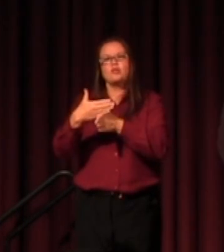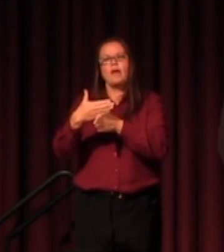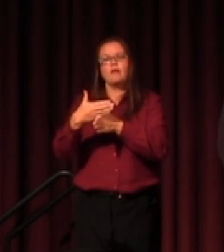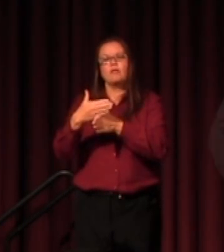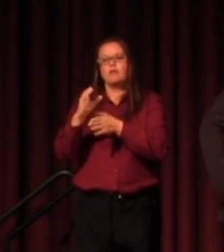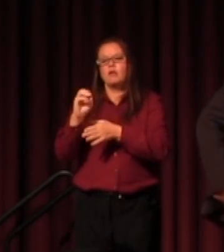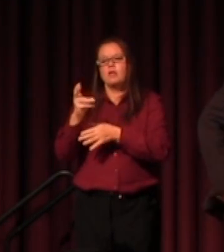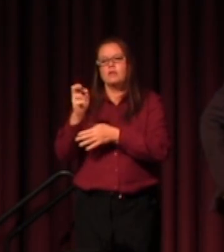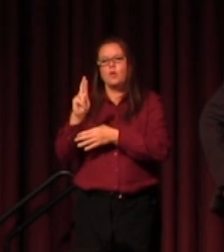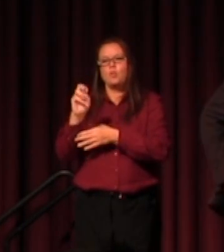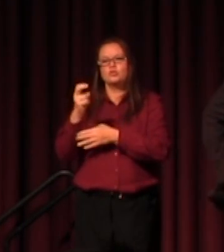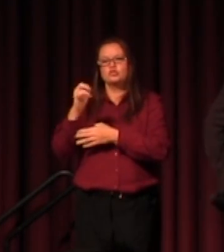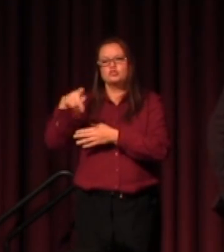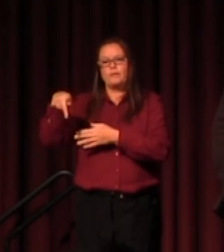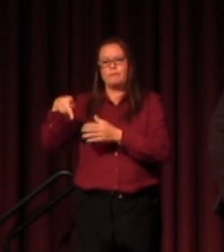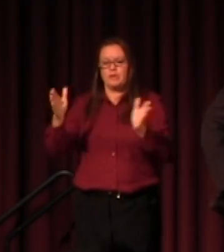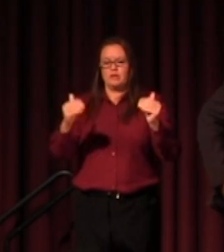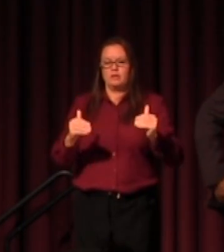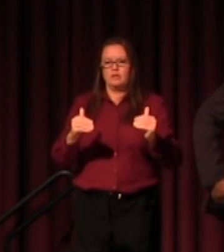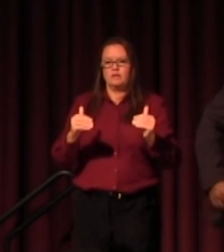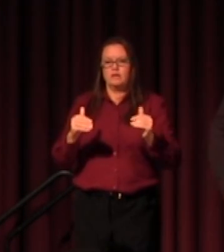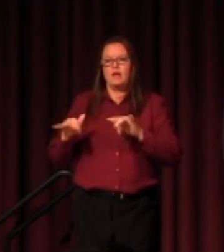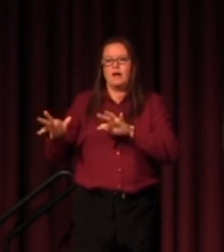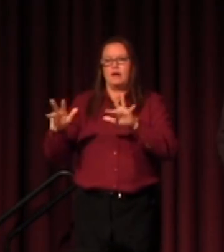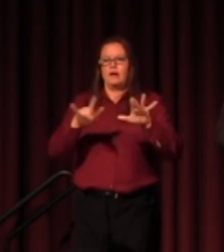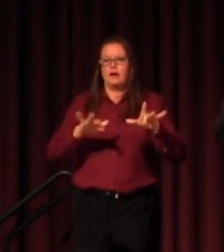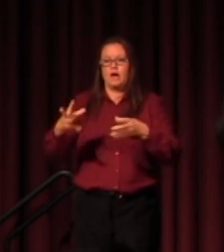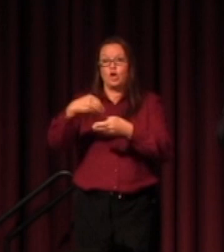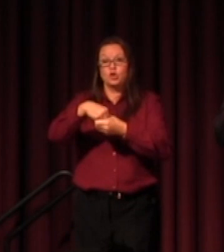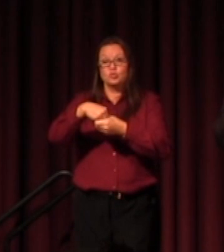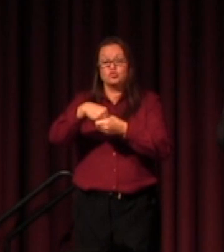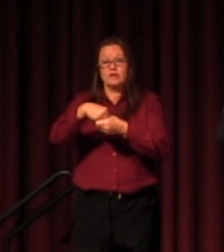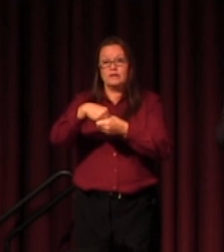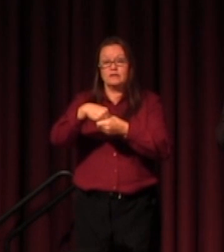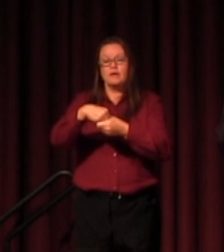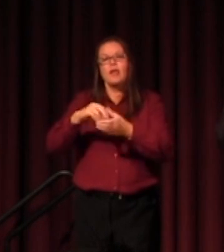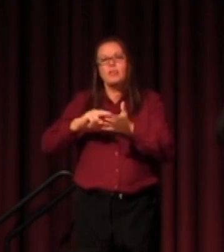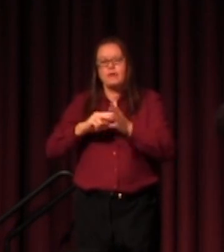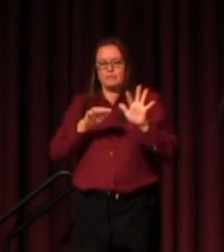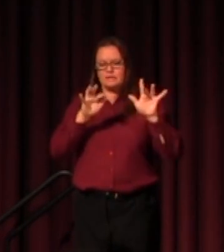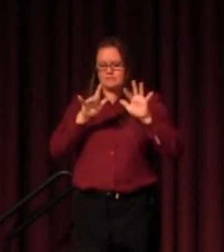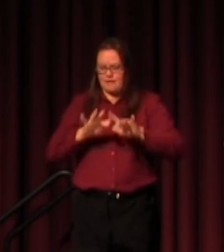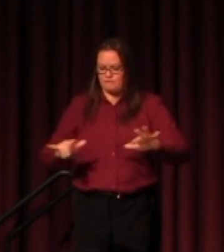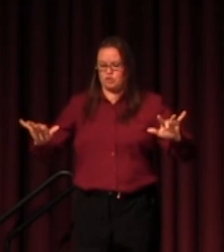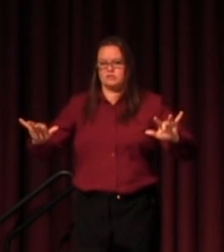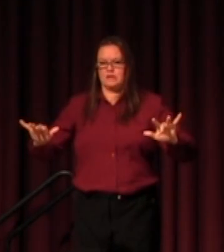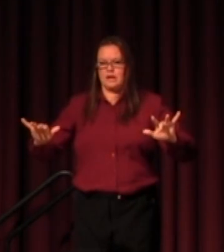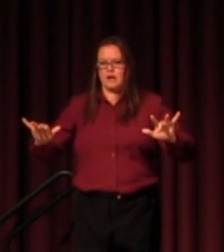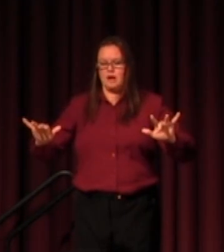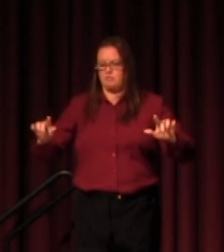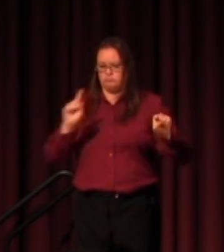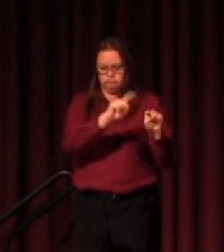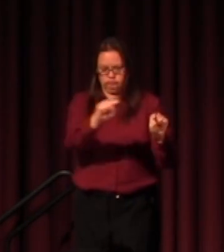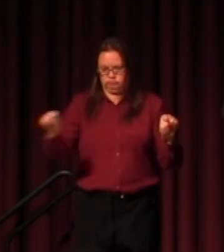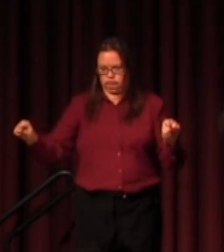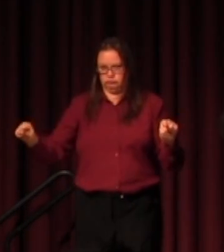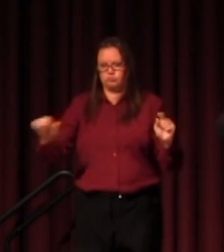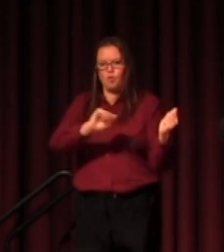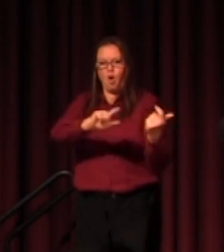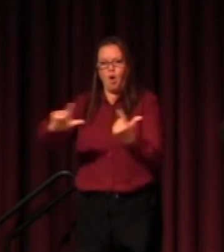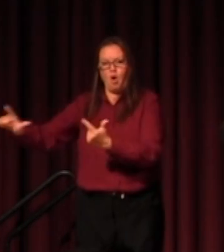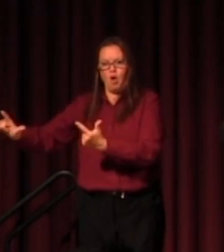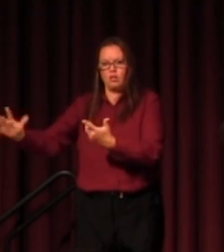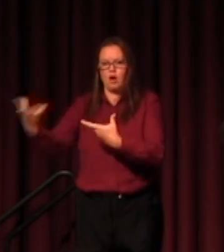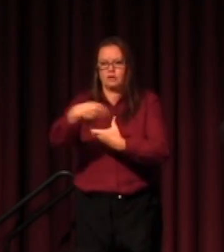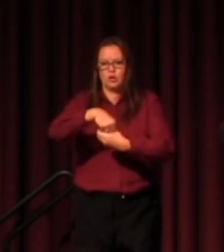Inclusion can either be melting pot, we're going to include you in what we are